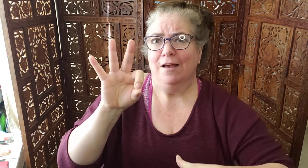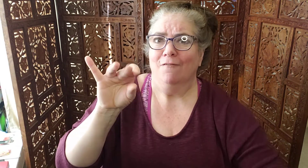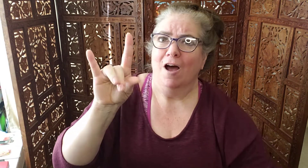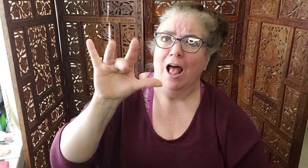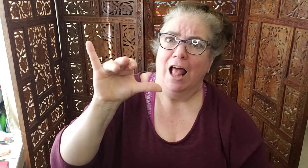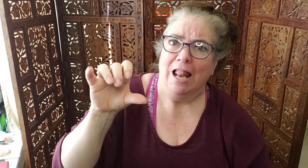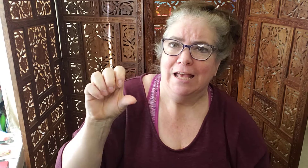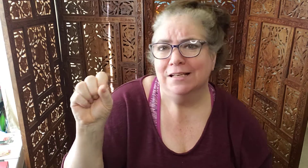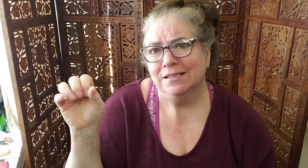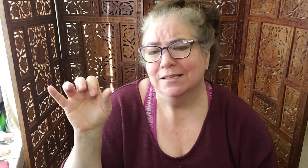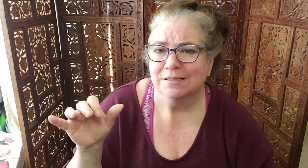we get in the musical 9,